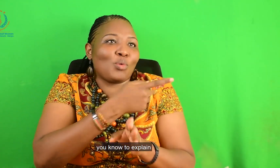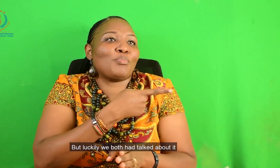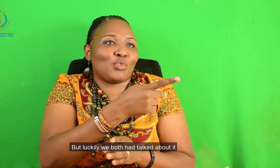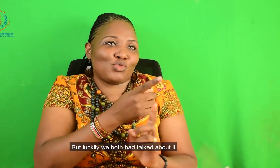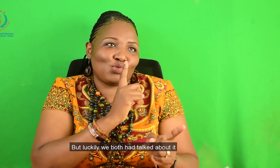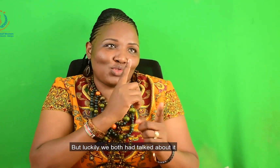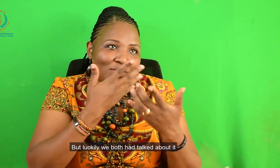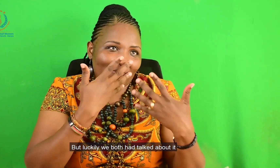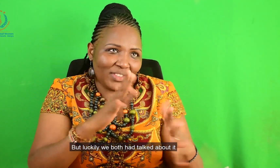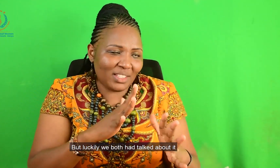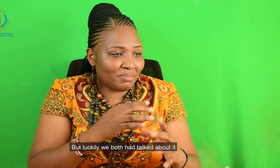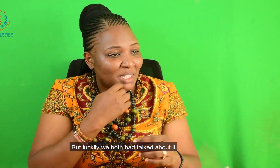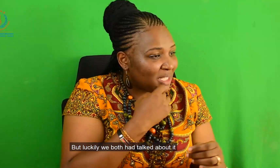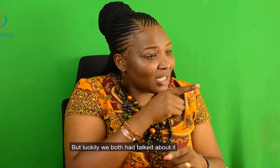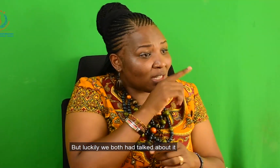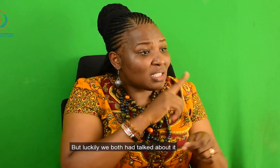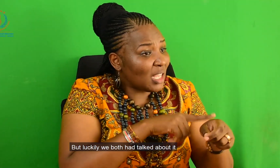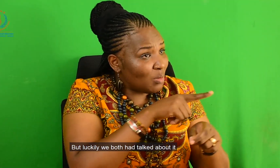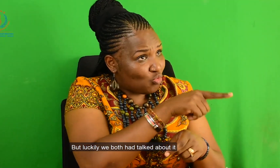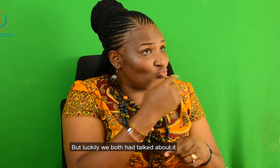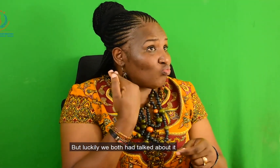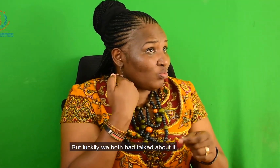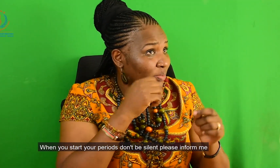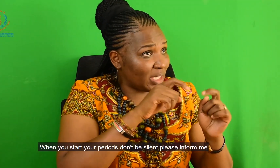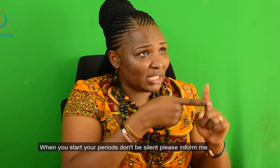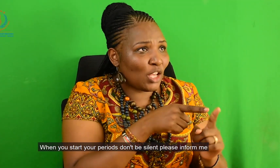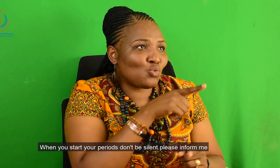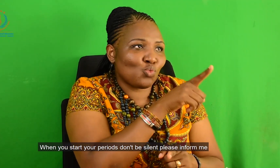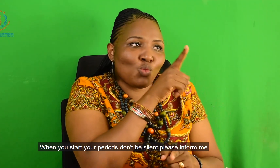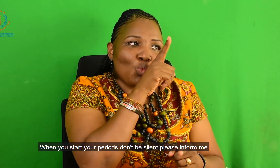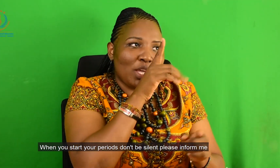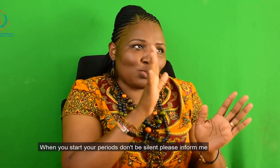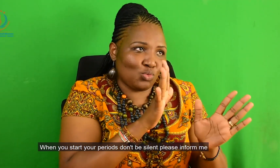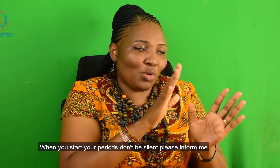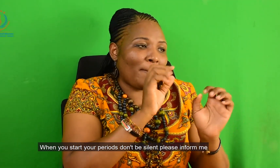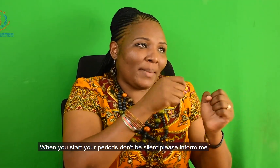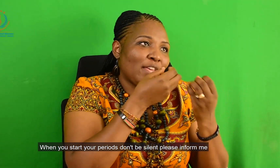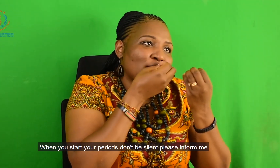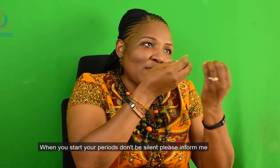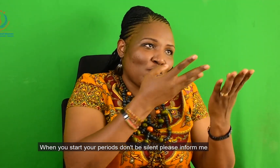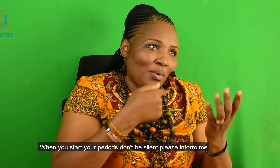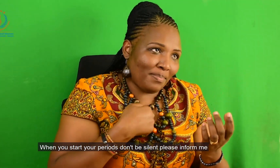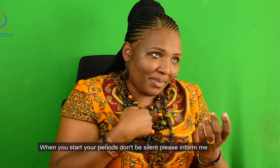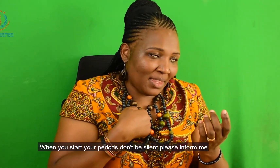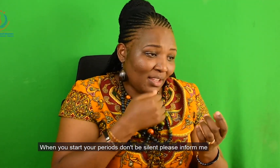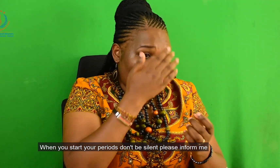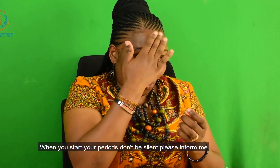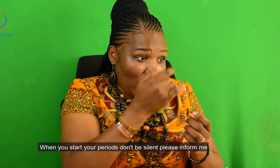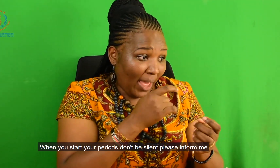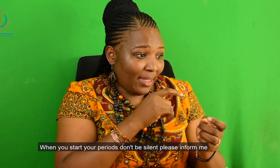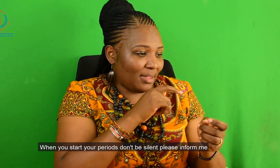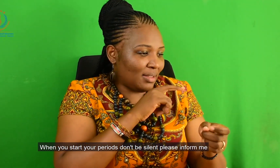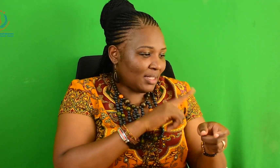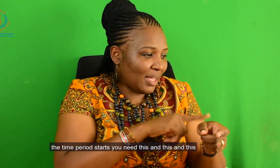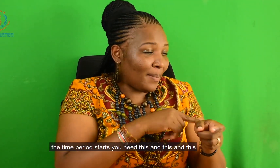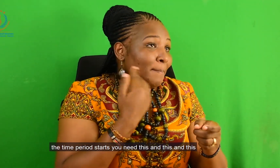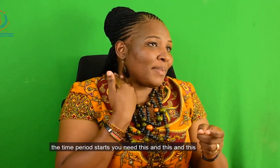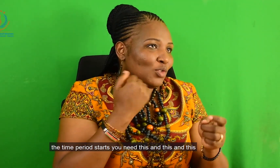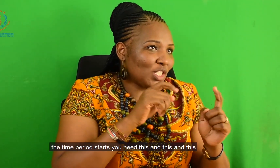And luckily, we both had talked about it. When you start your periods, don't be silent. Please inform me. And the time when